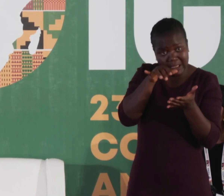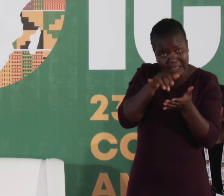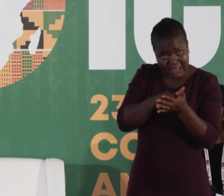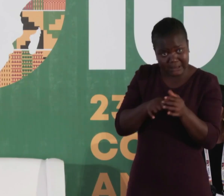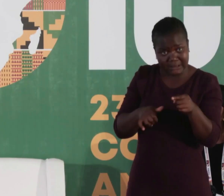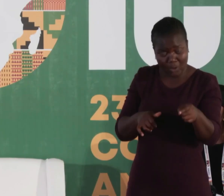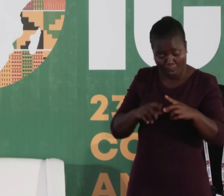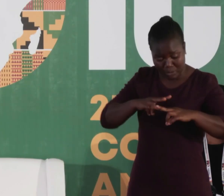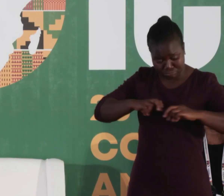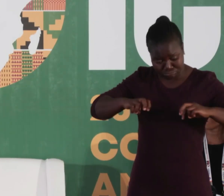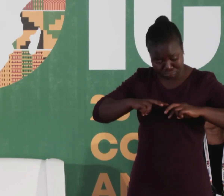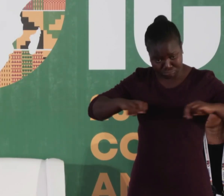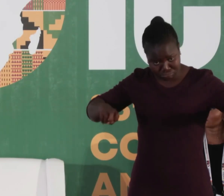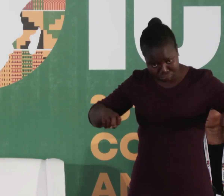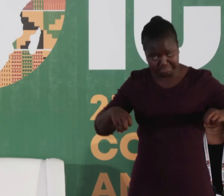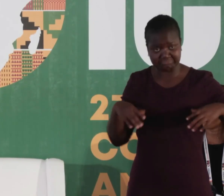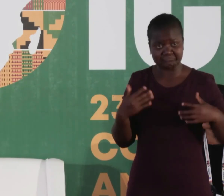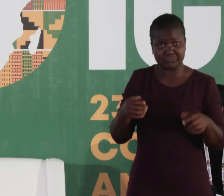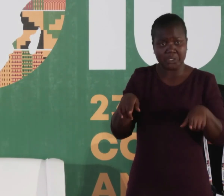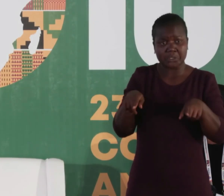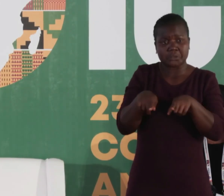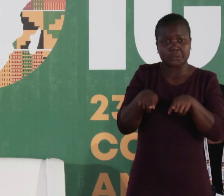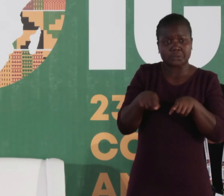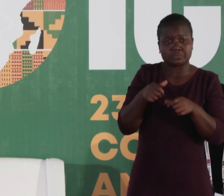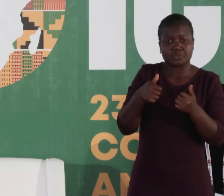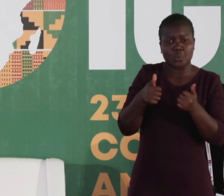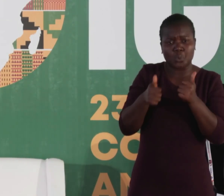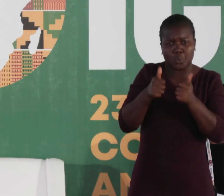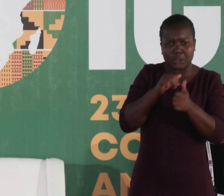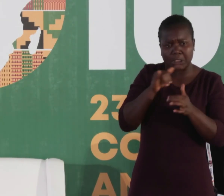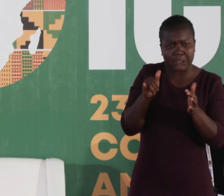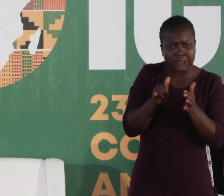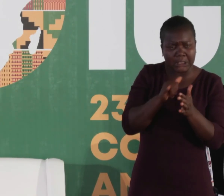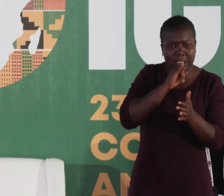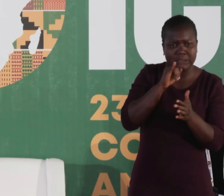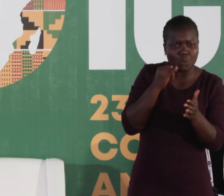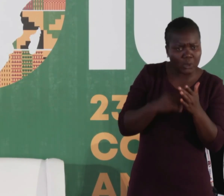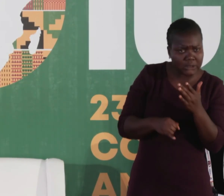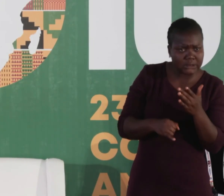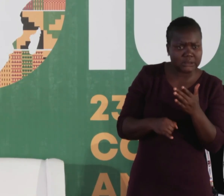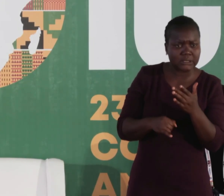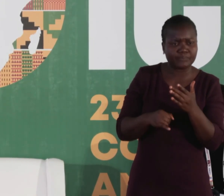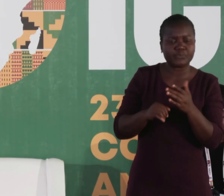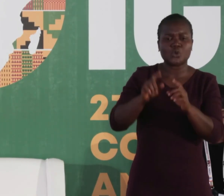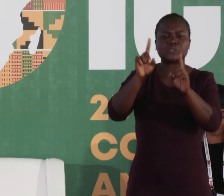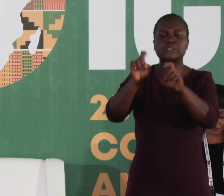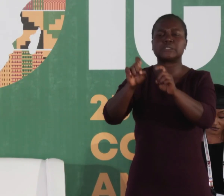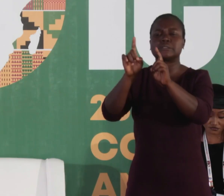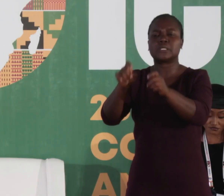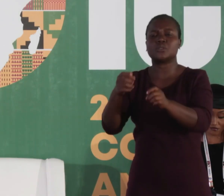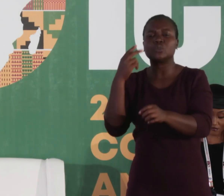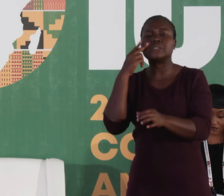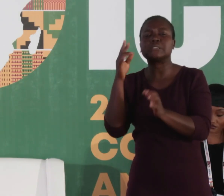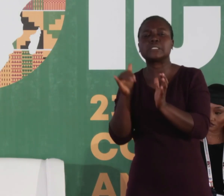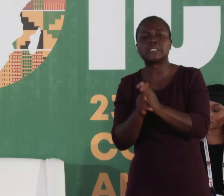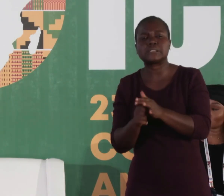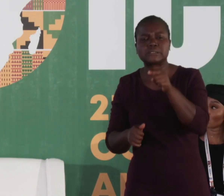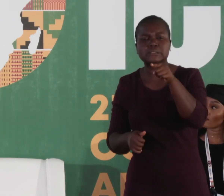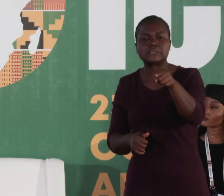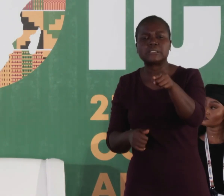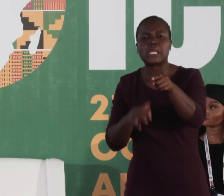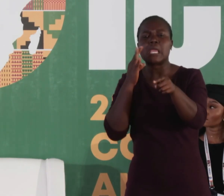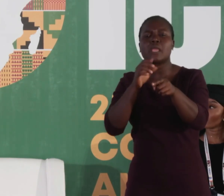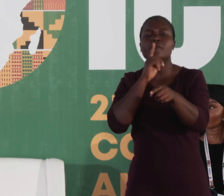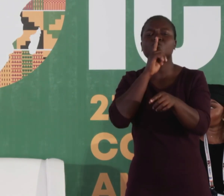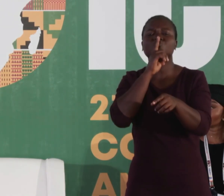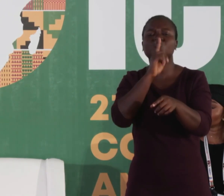adherence measures such as biomarker testing to see if they are really taking their